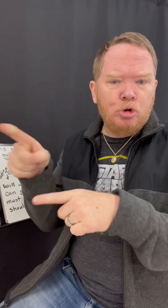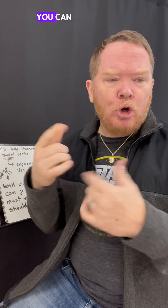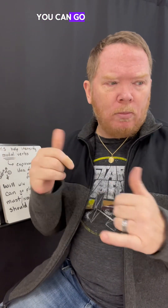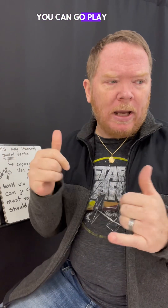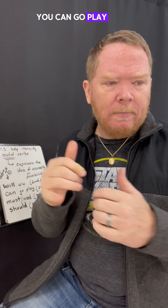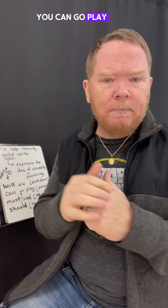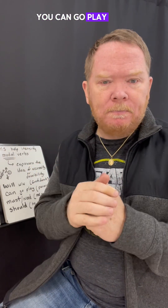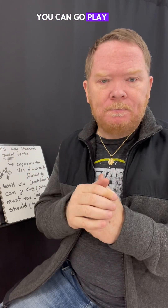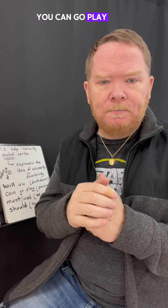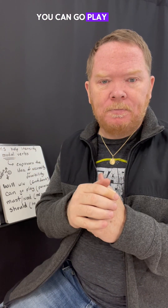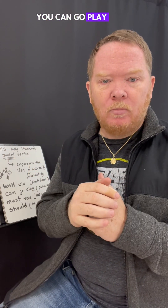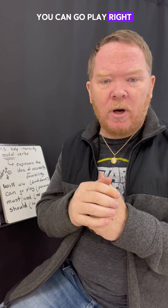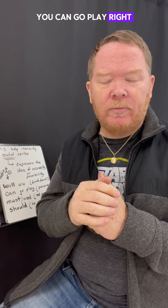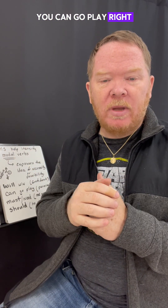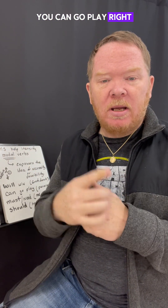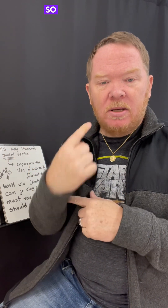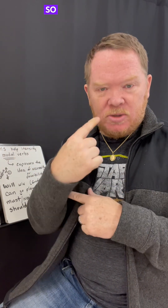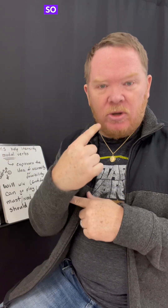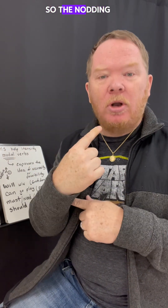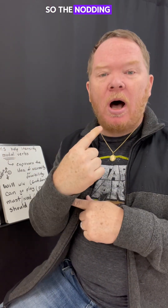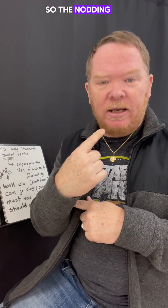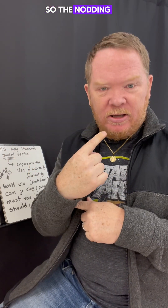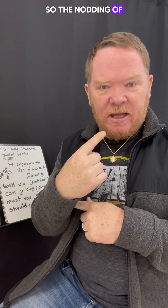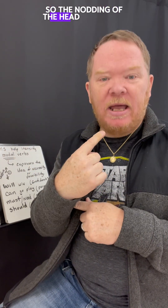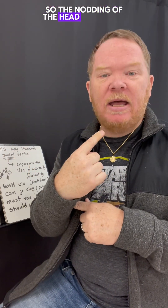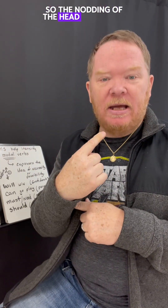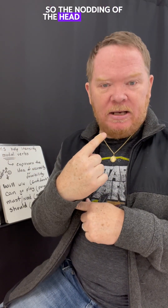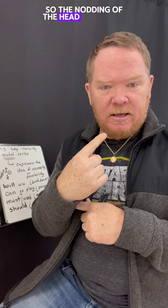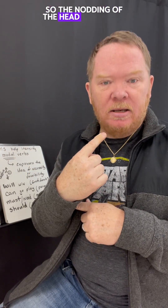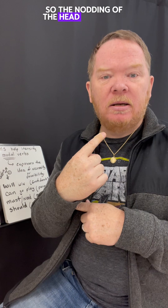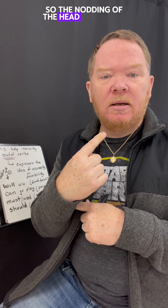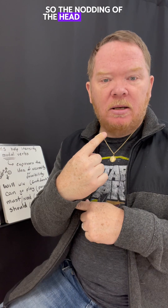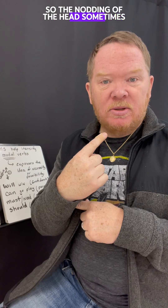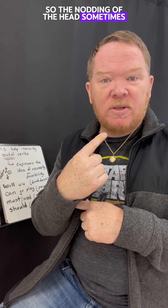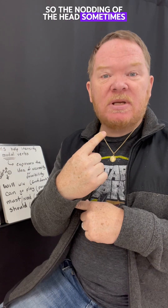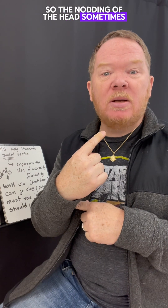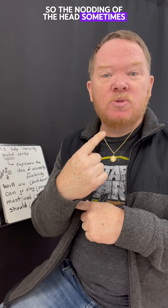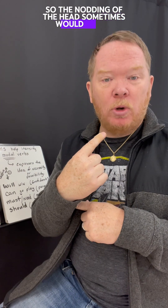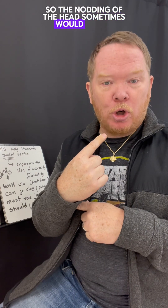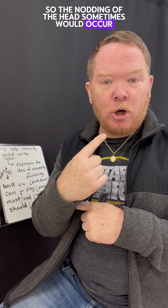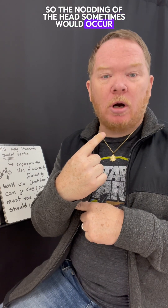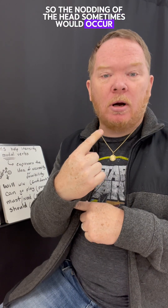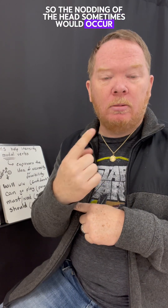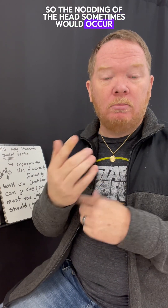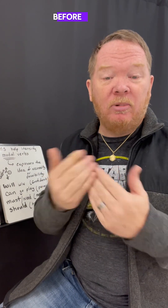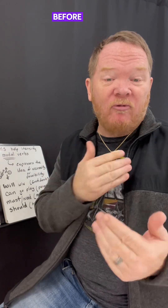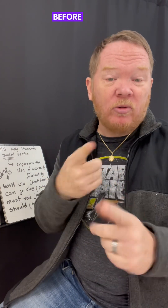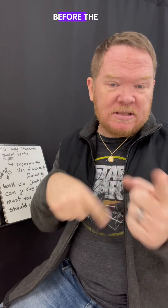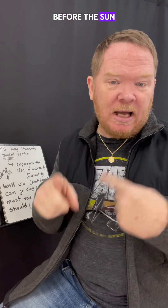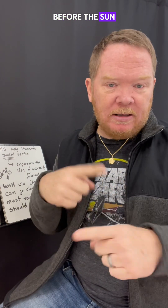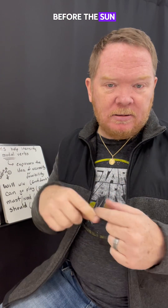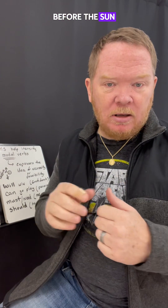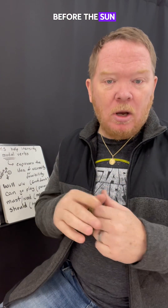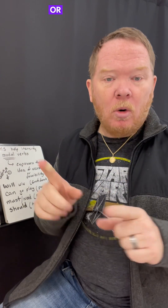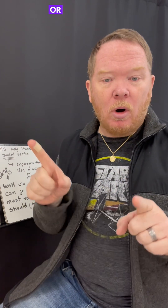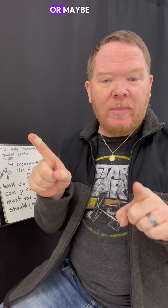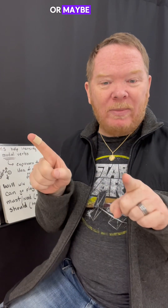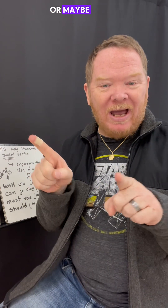You can go play, right? So the nodding of the head sometimes would occur before the sign, or maybe at the